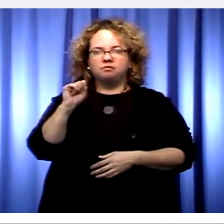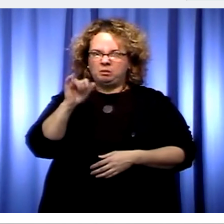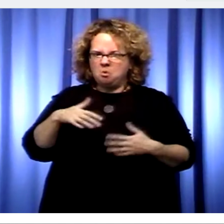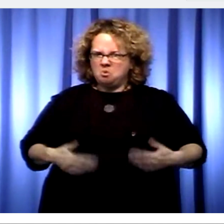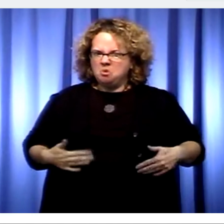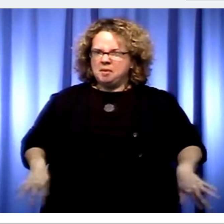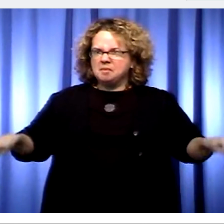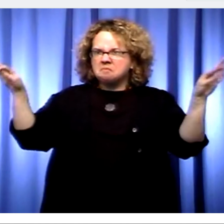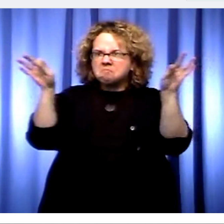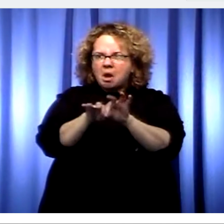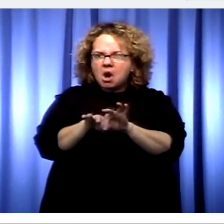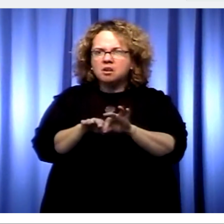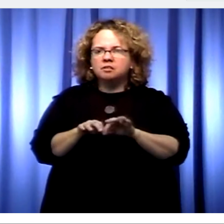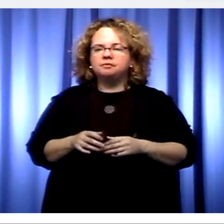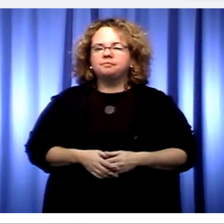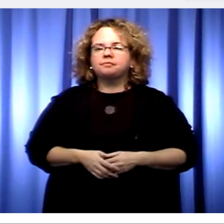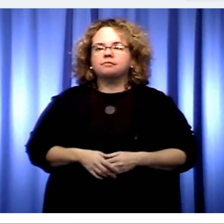body uses.